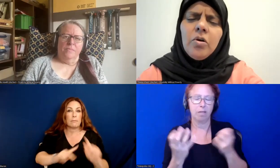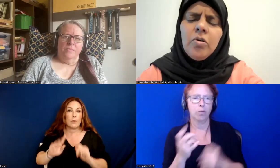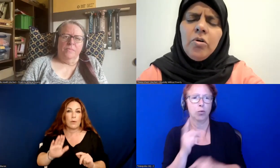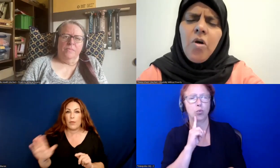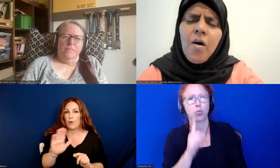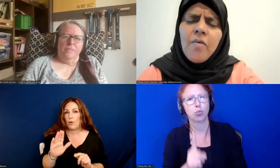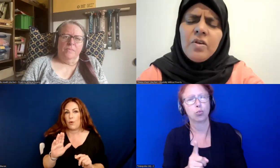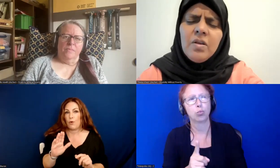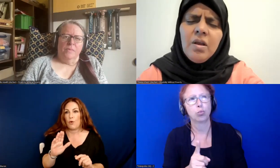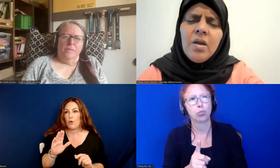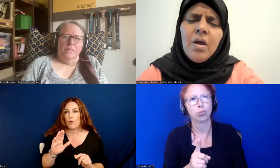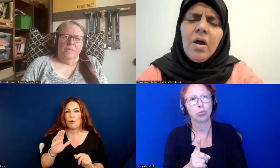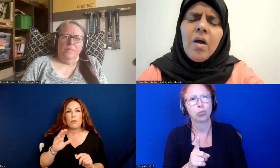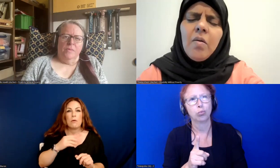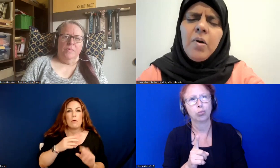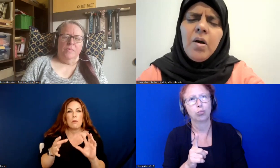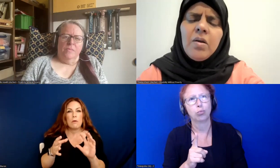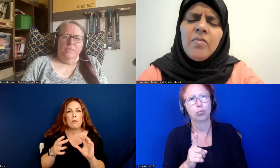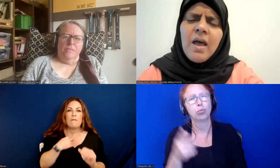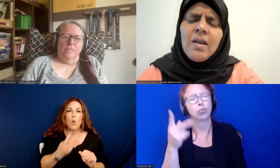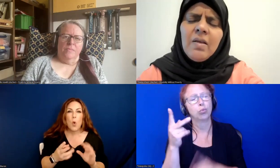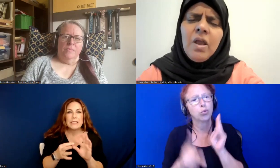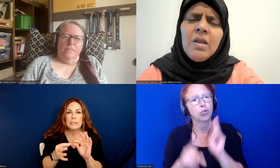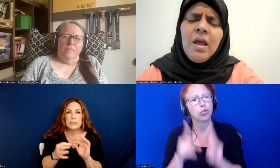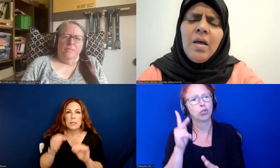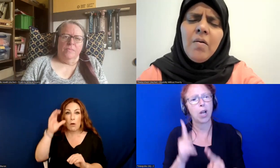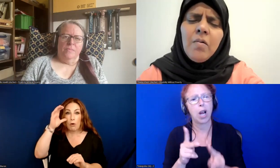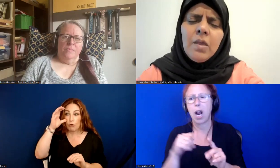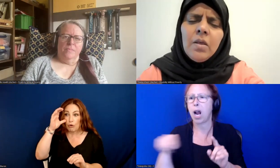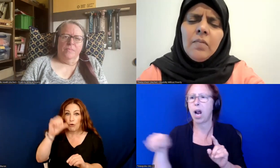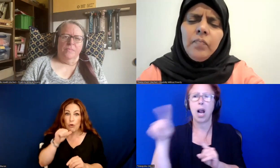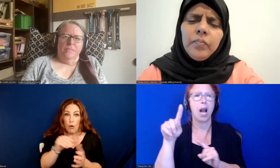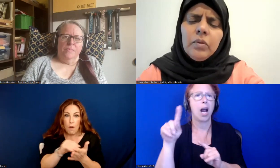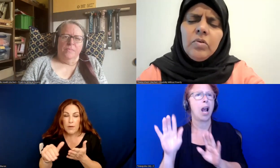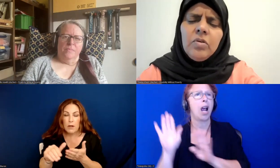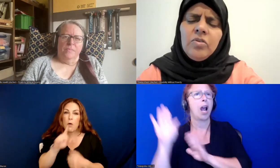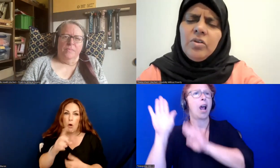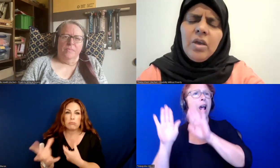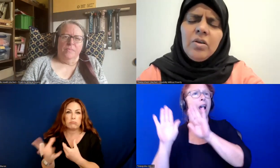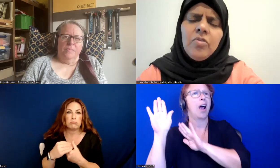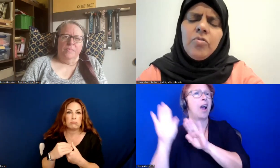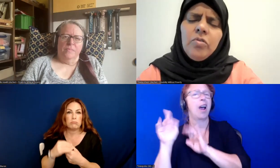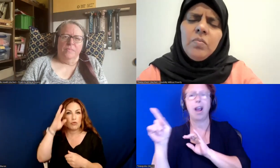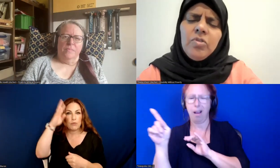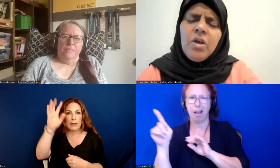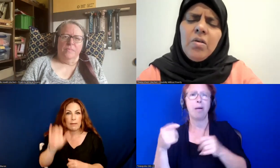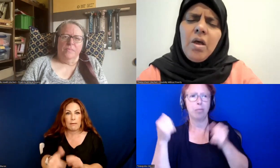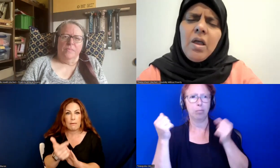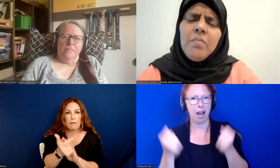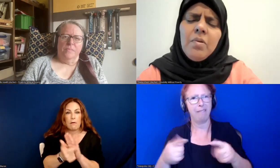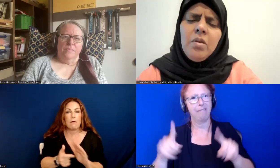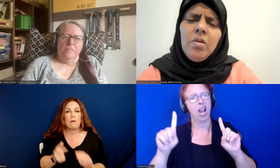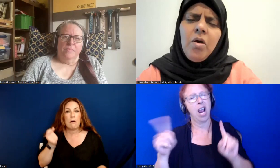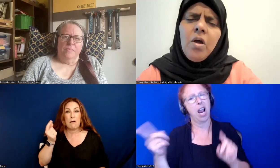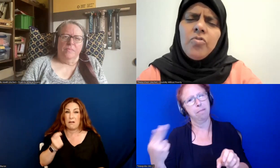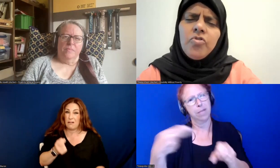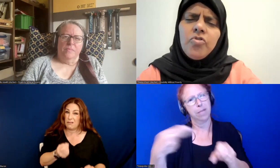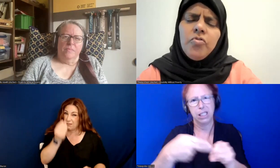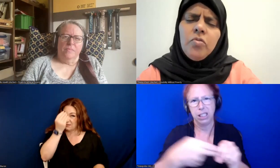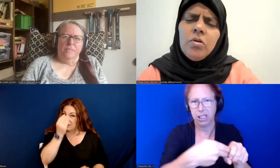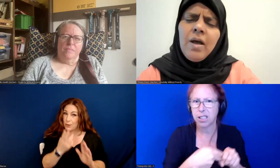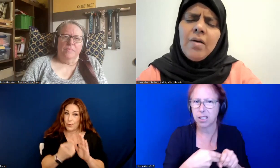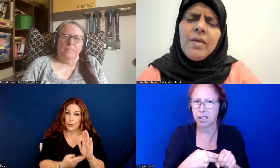aren't heard often are a part of that. And right now, to tell you the truth, Michelle, I'm